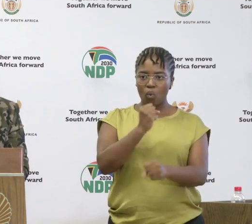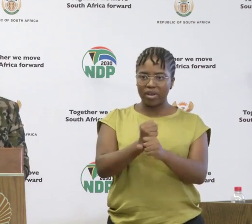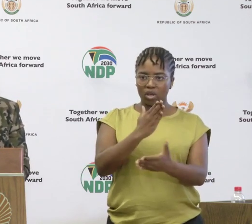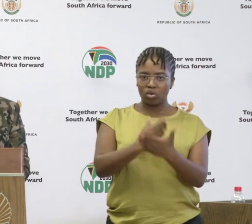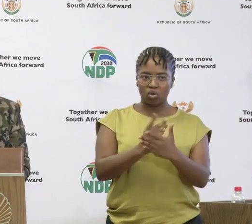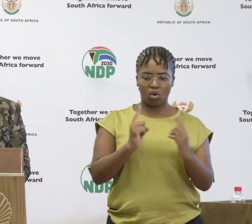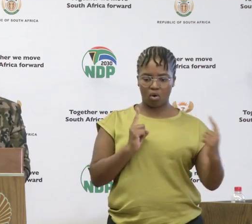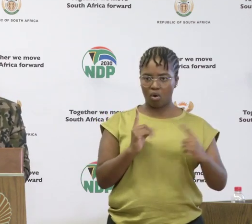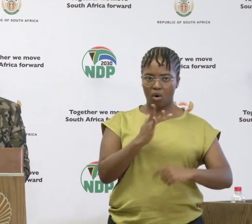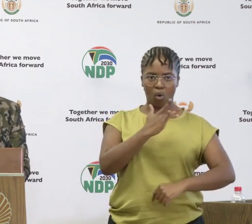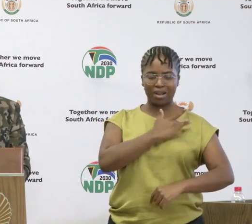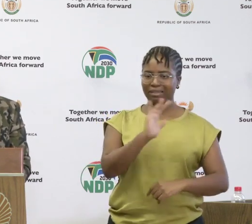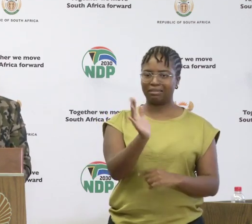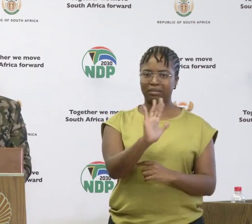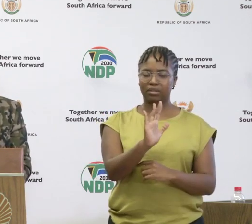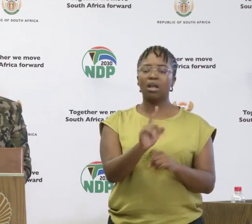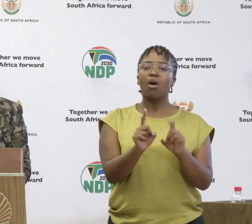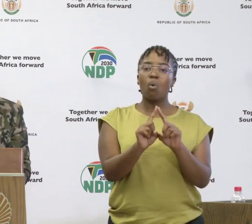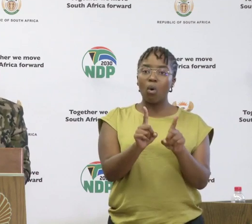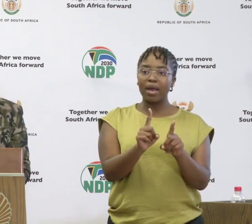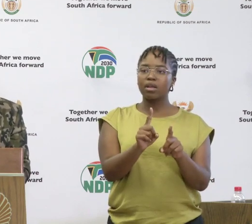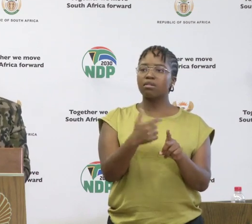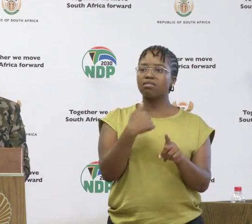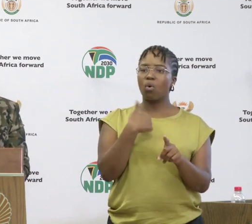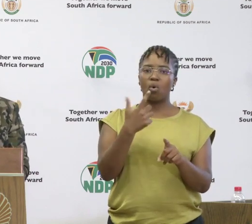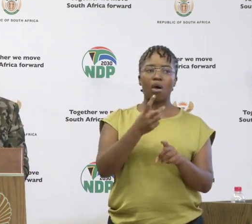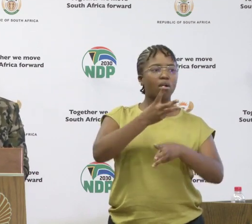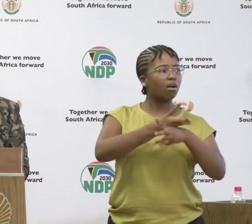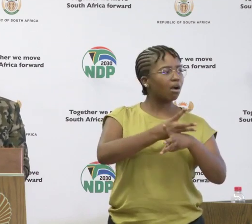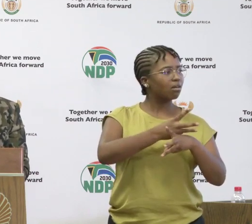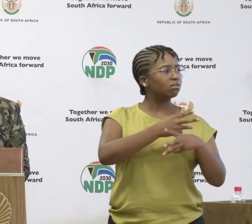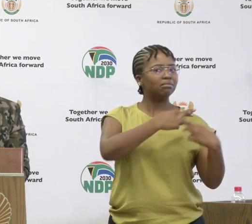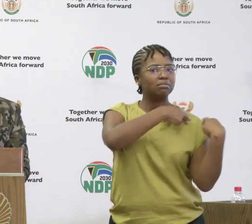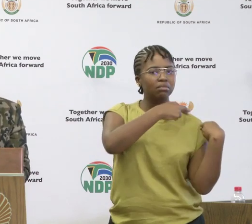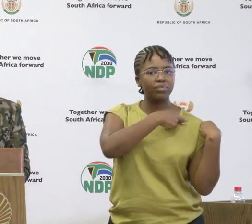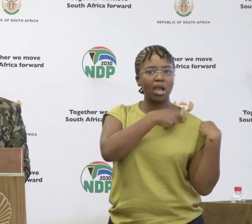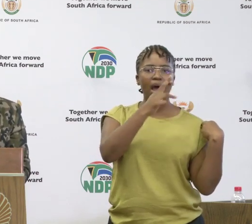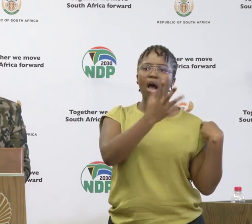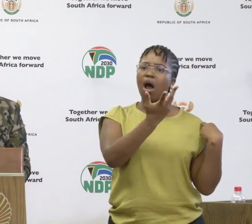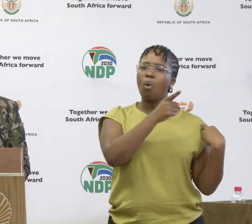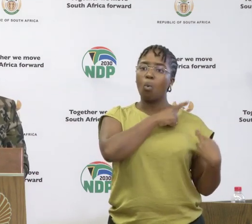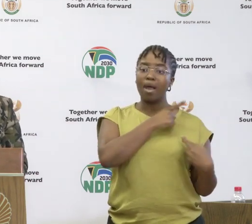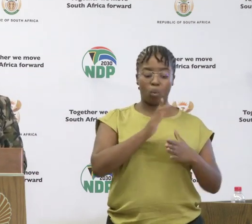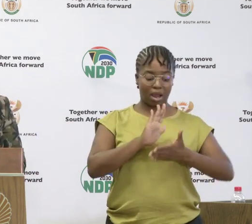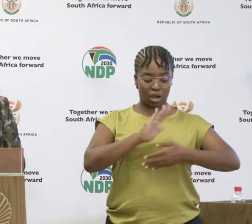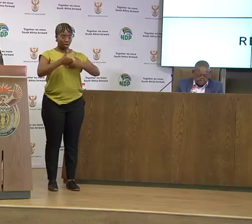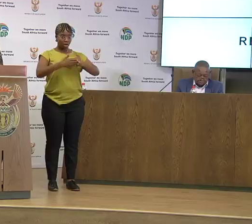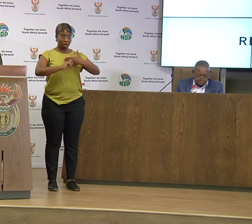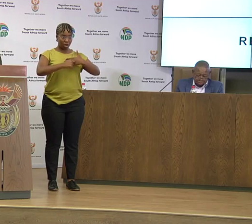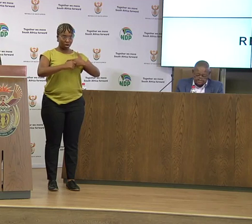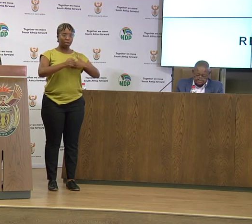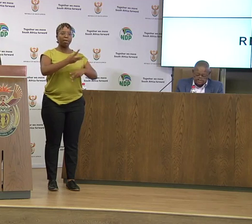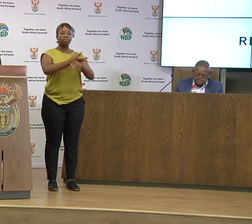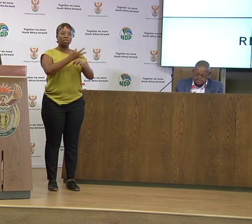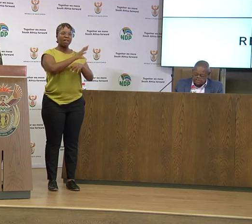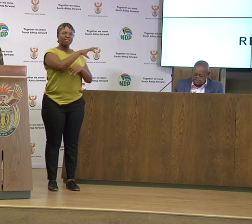by persons who are co-holders of parental responsibilities and rights during the lockdown period. This